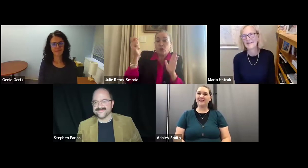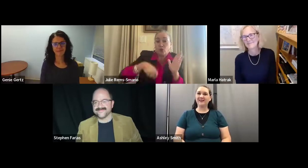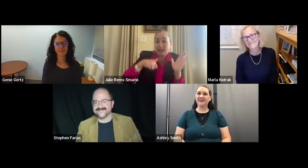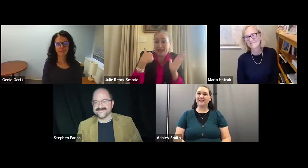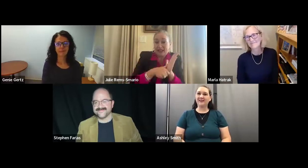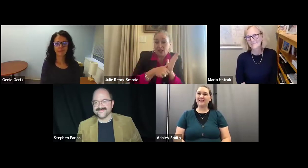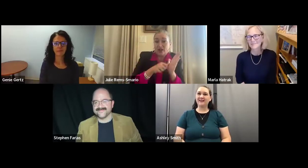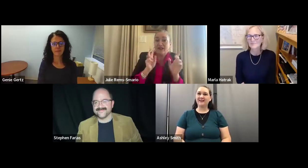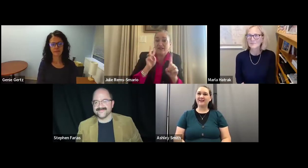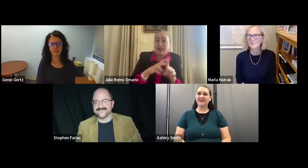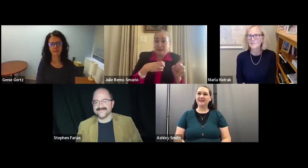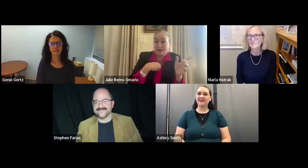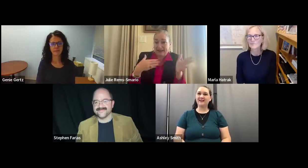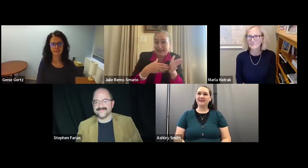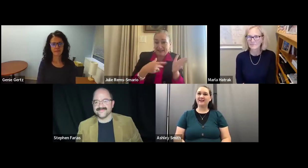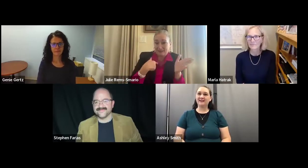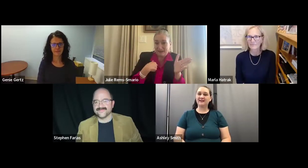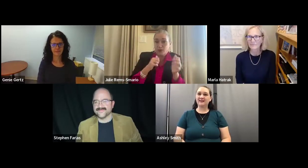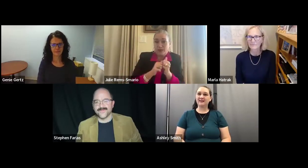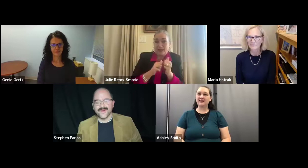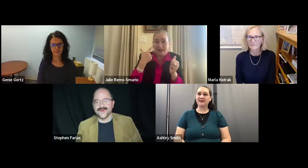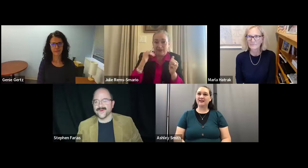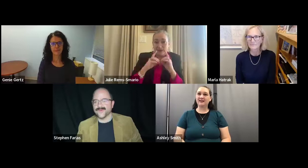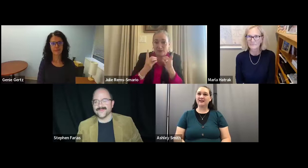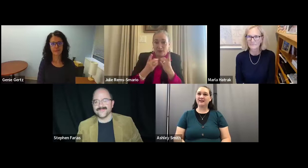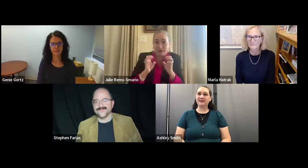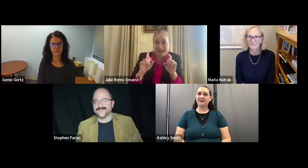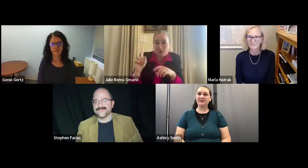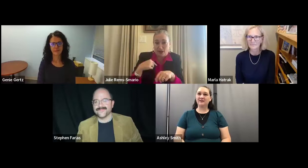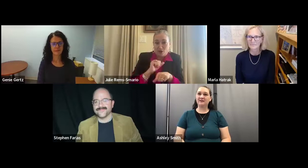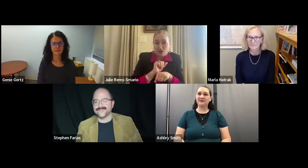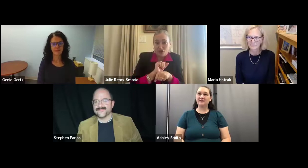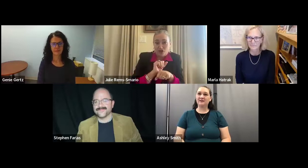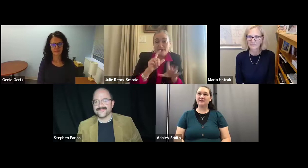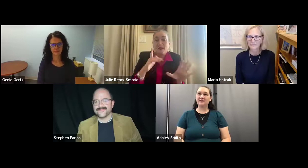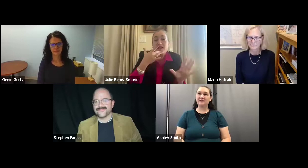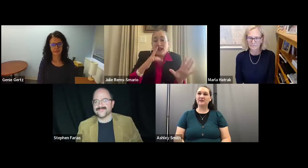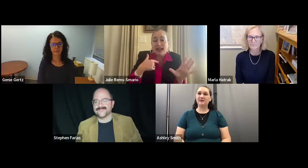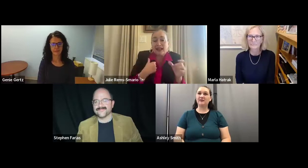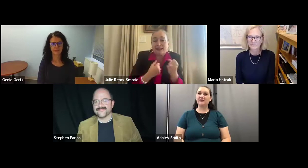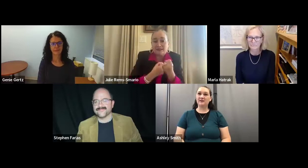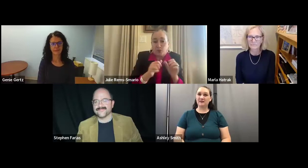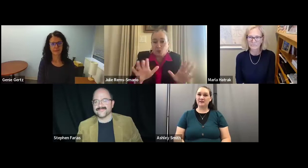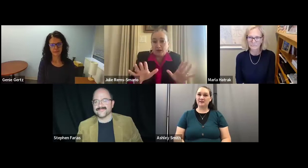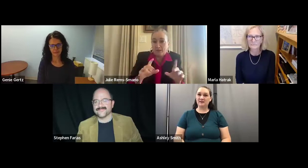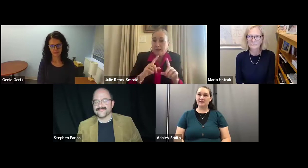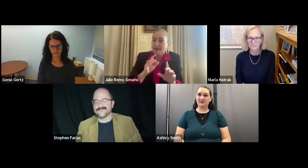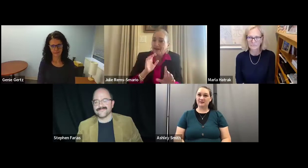had those individuals who then wrote a letter and filed a complaint against me in response to the California Department of Education. Luckily, I